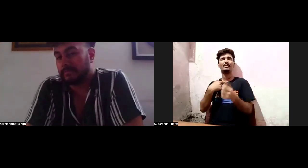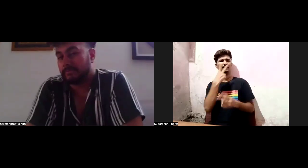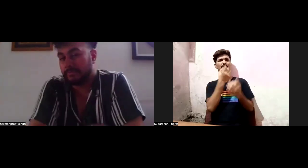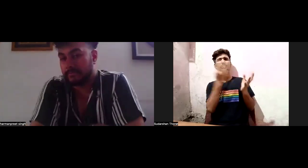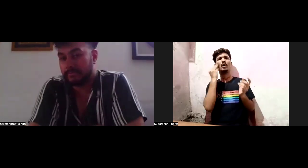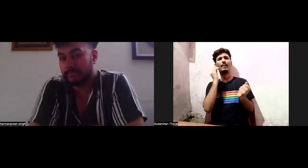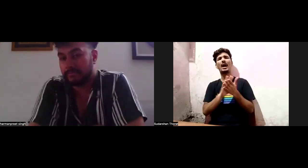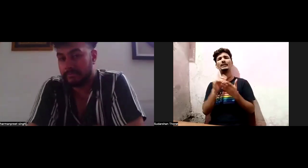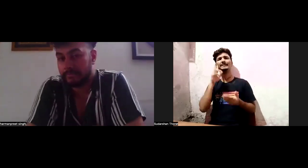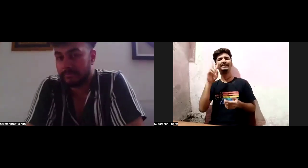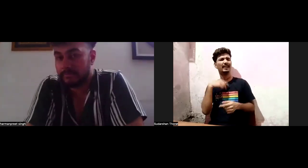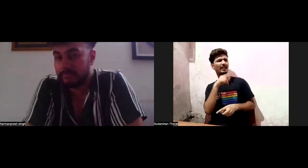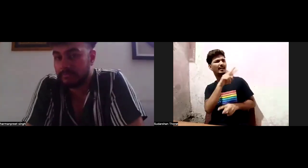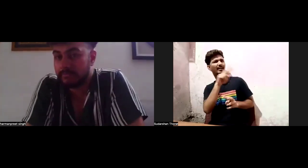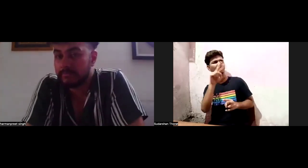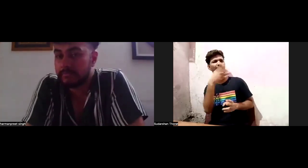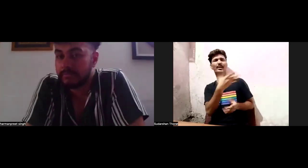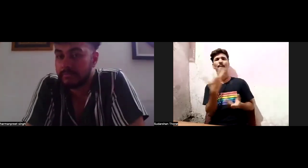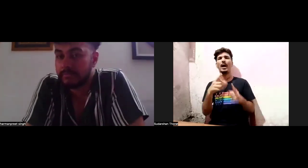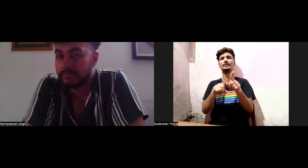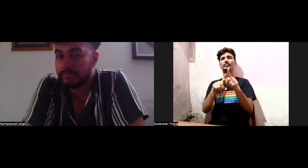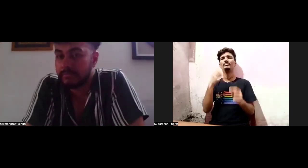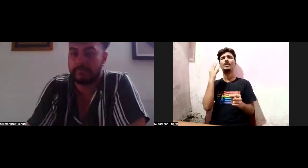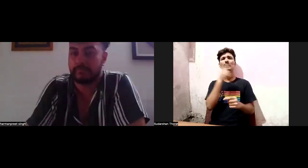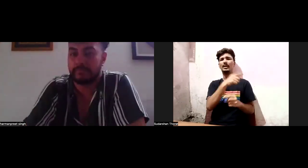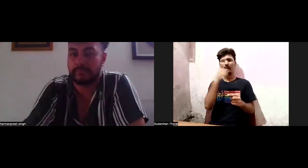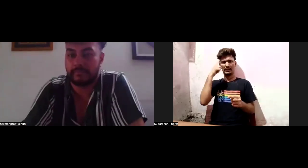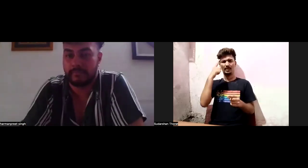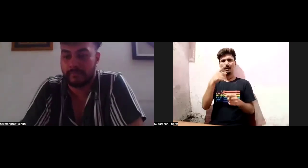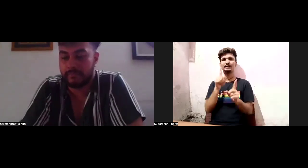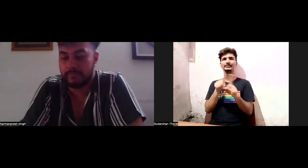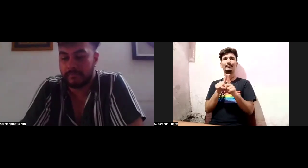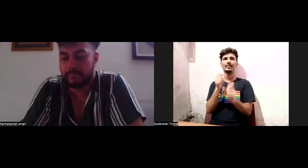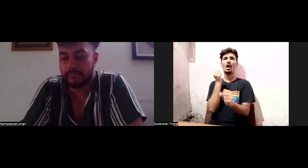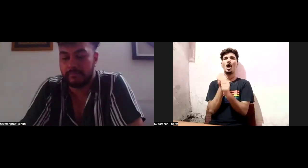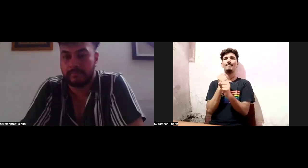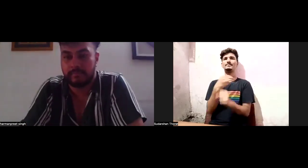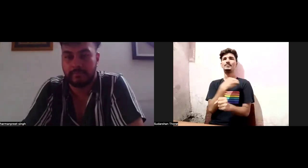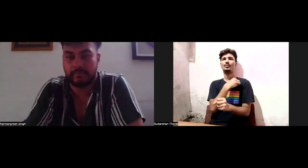explain about the HIV. There are a lot of people, the hearing people also have the HIV.